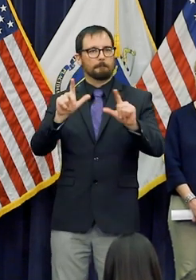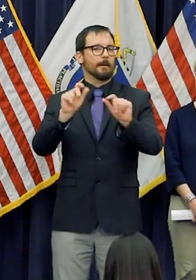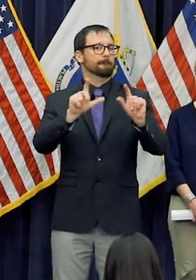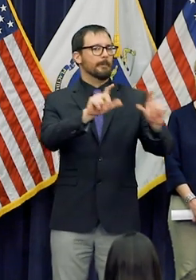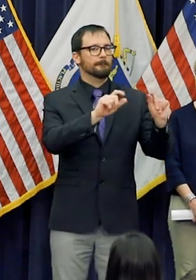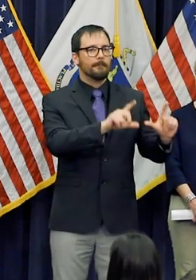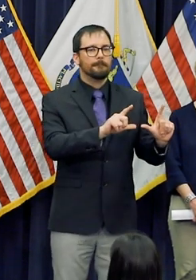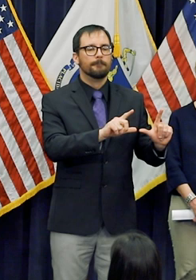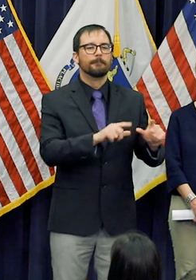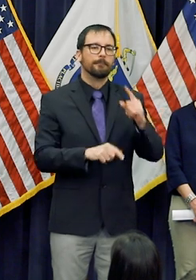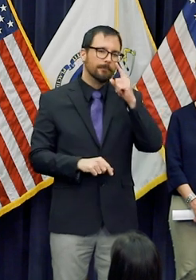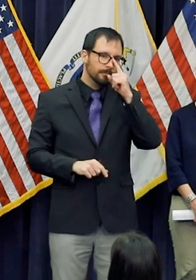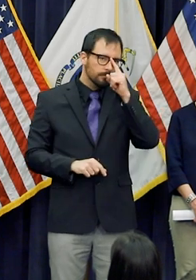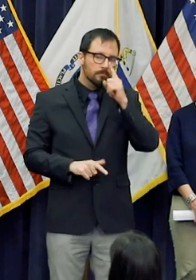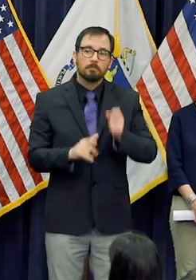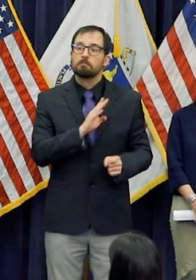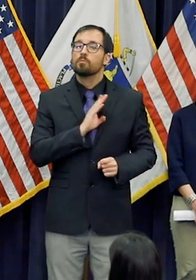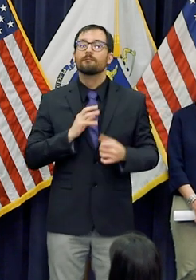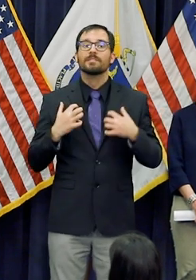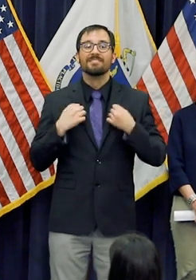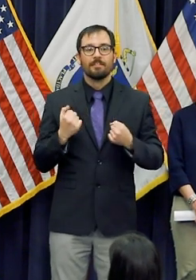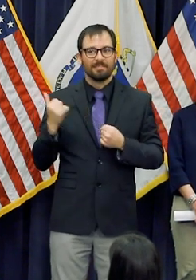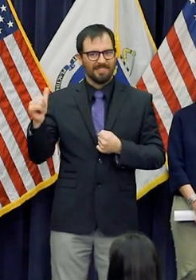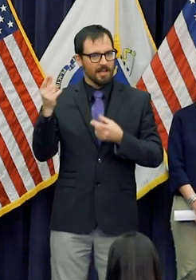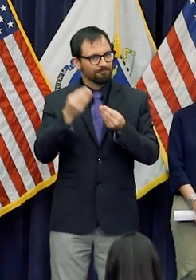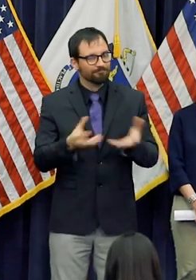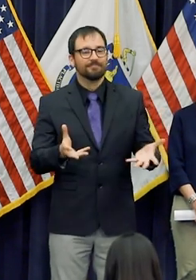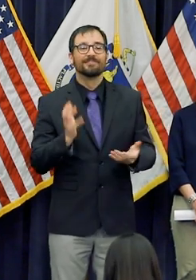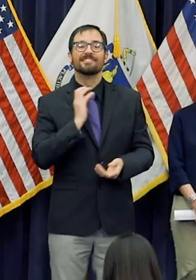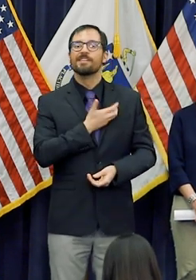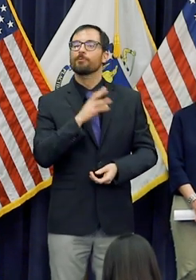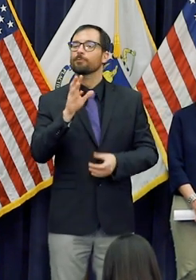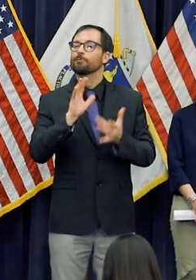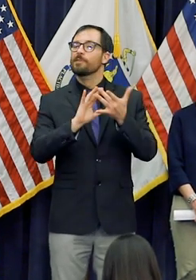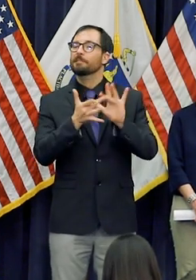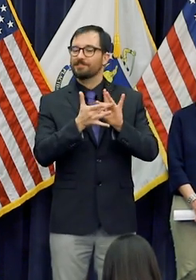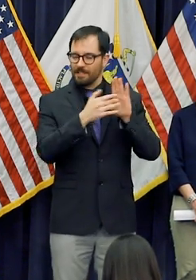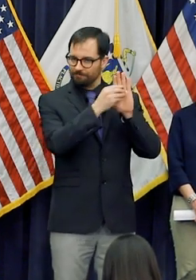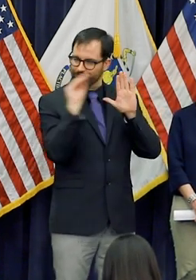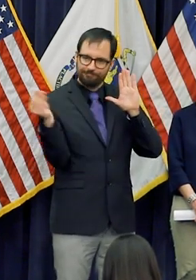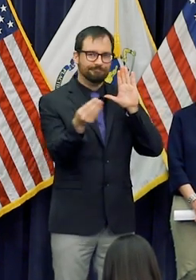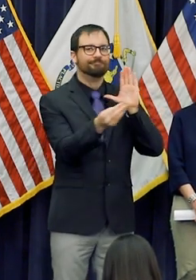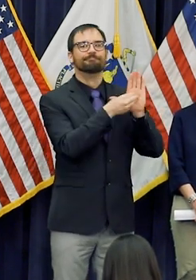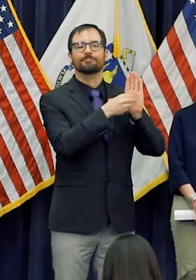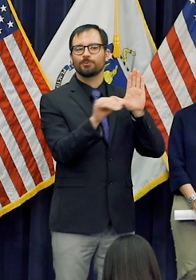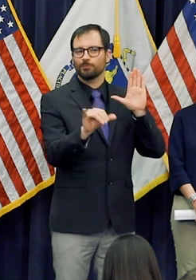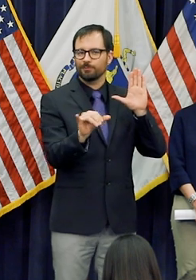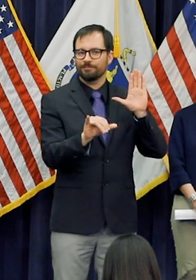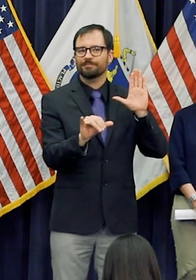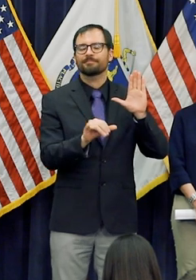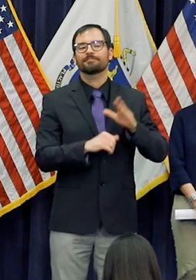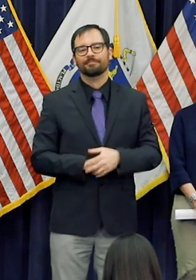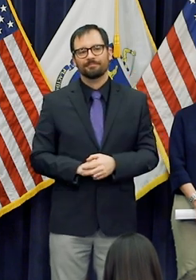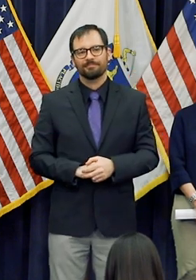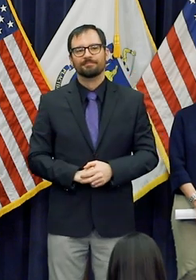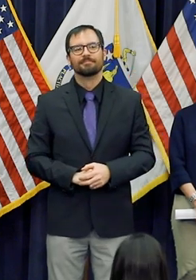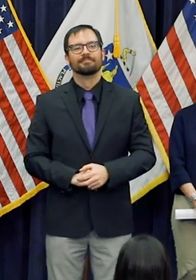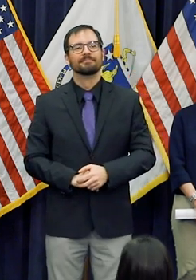we'll be making it available through our website. We understand that keeping distance from people is